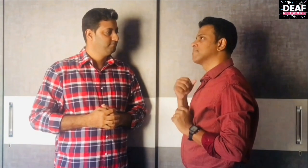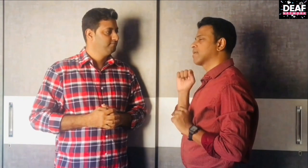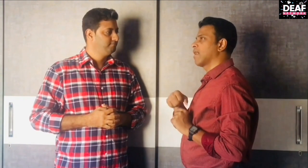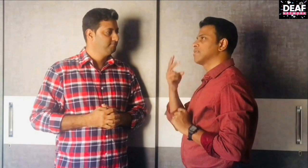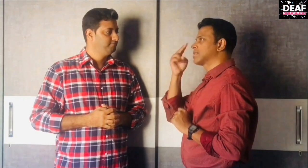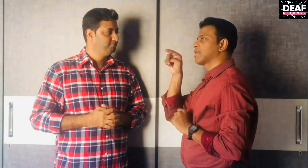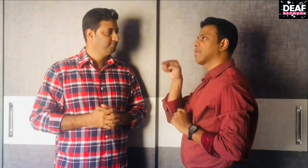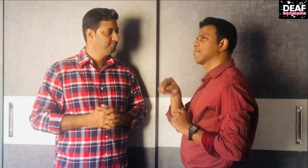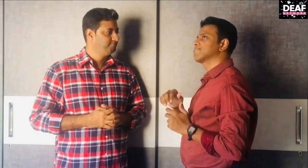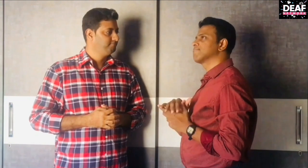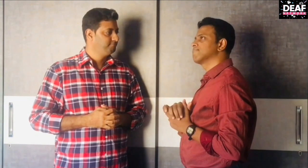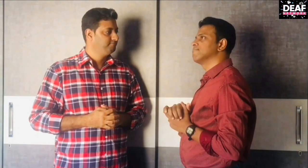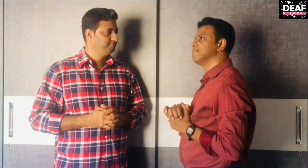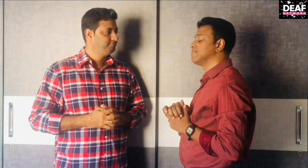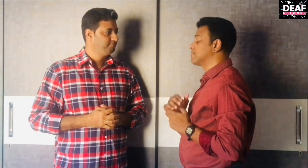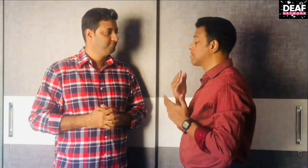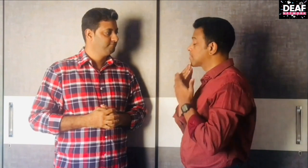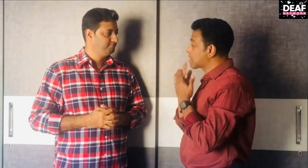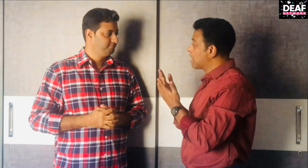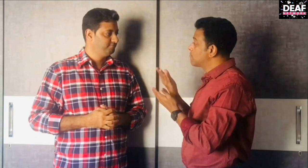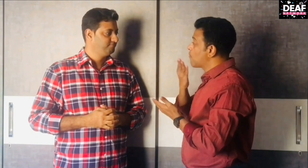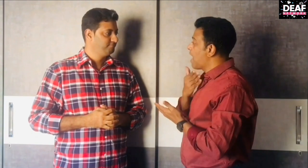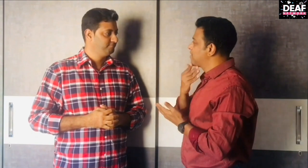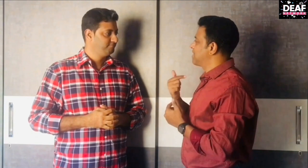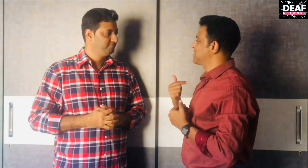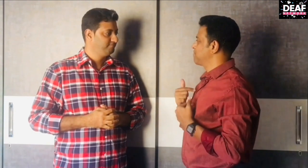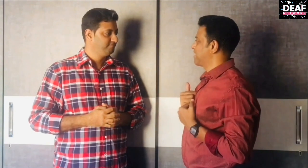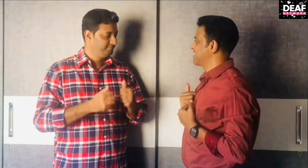Until that point, thanks for advising me.